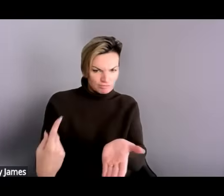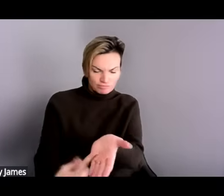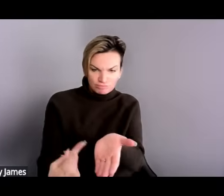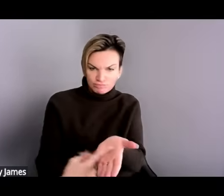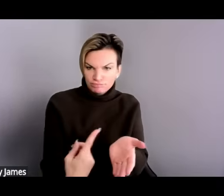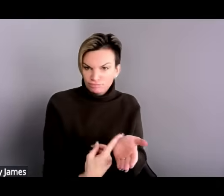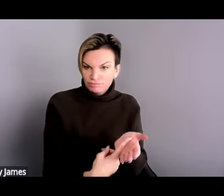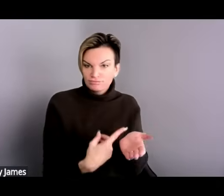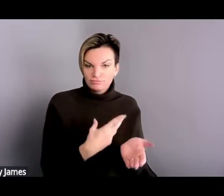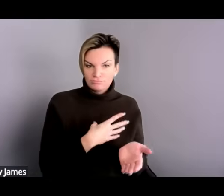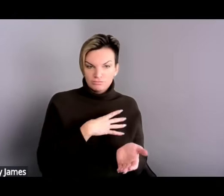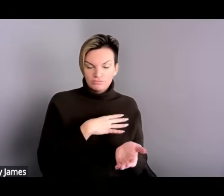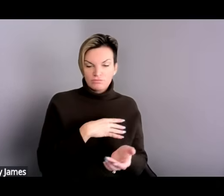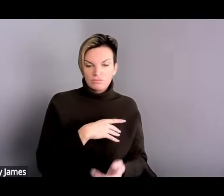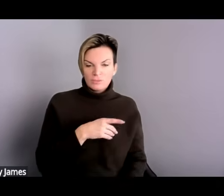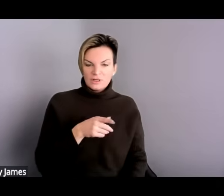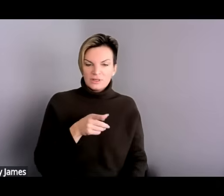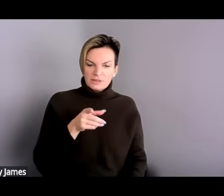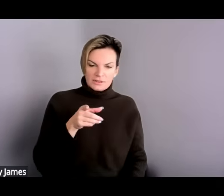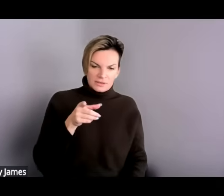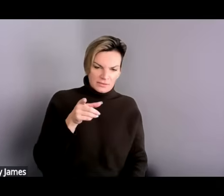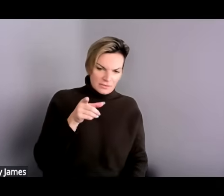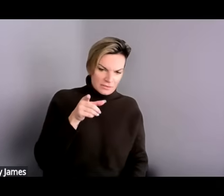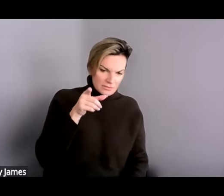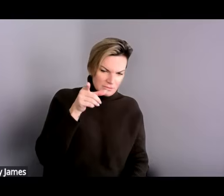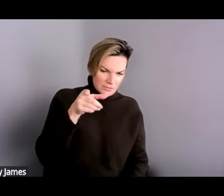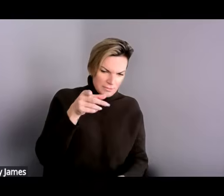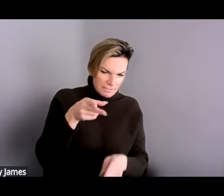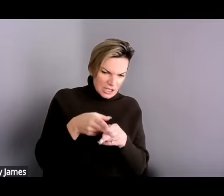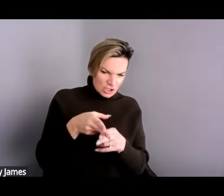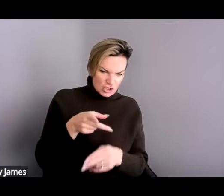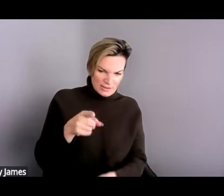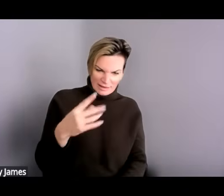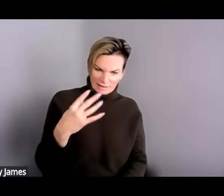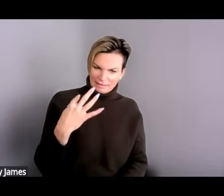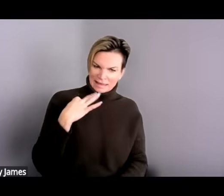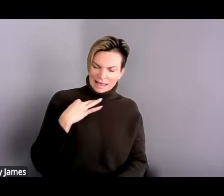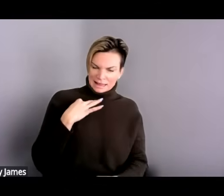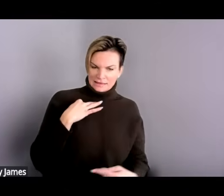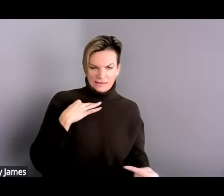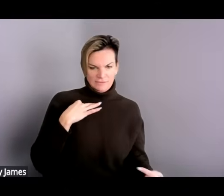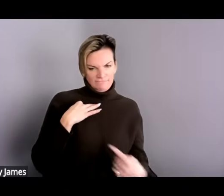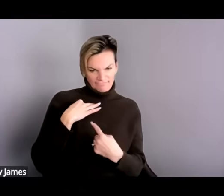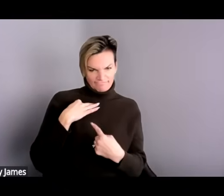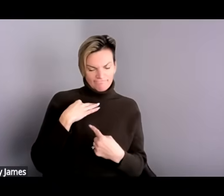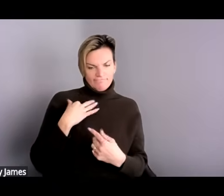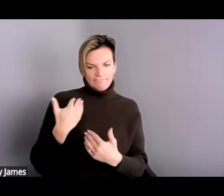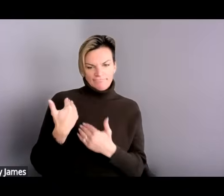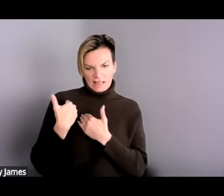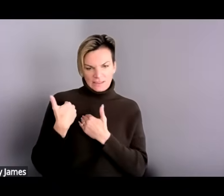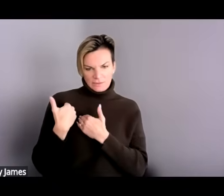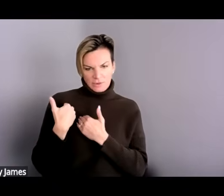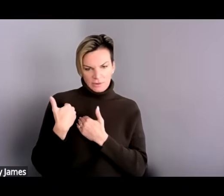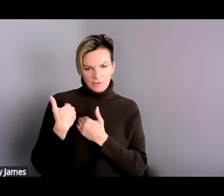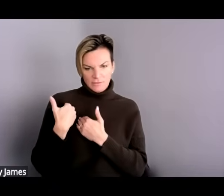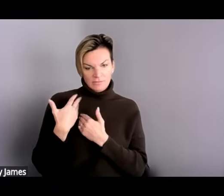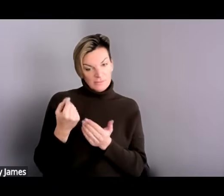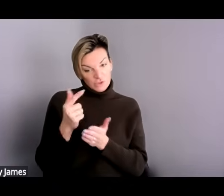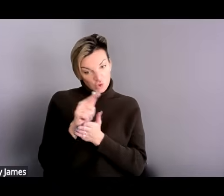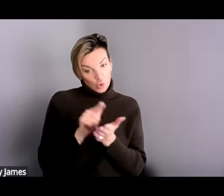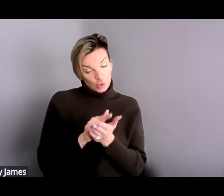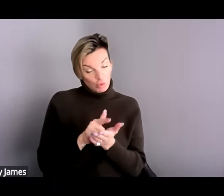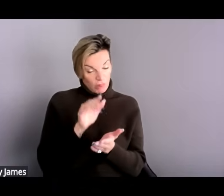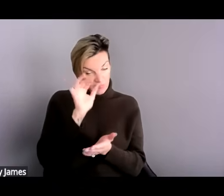Vice Chair, you mentioned holding the candidates responsible and statutory they are. One